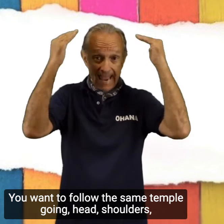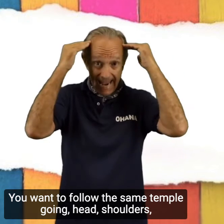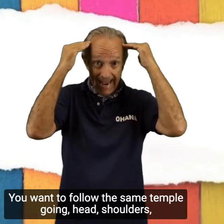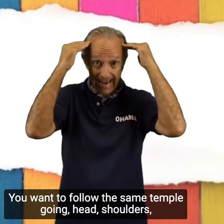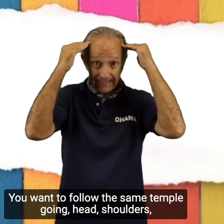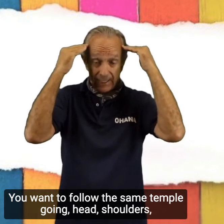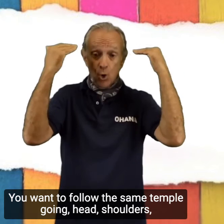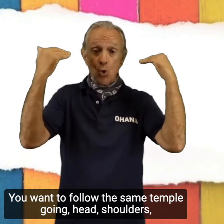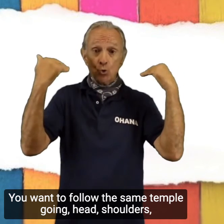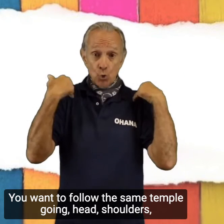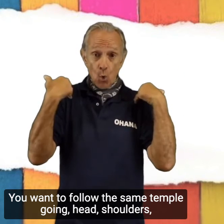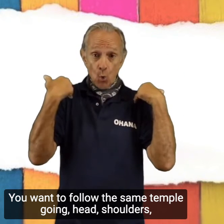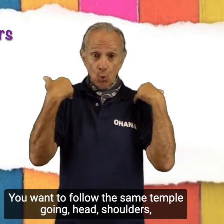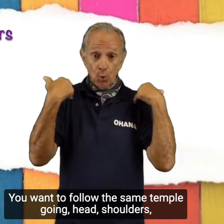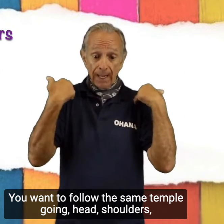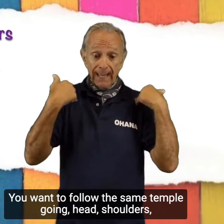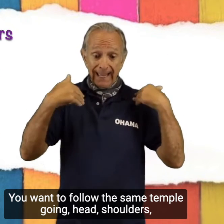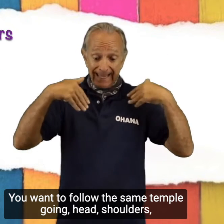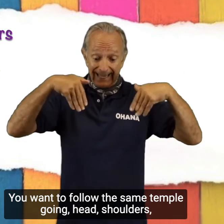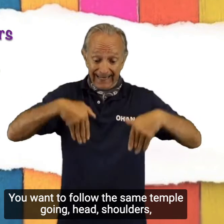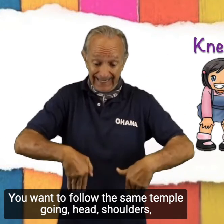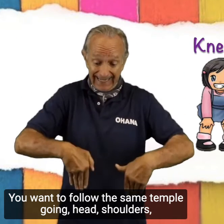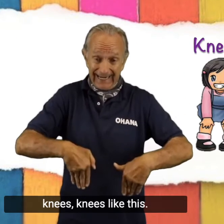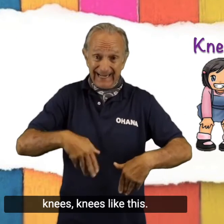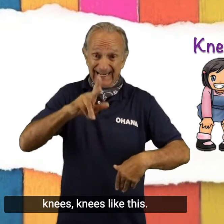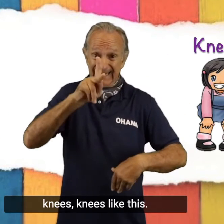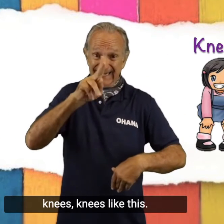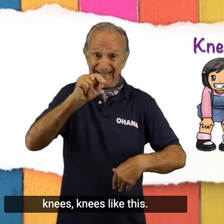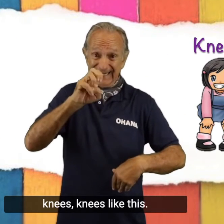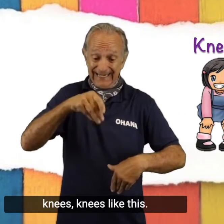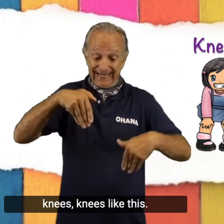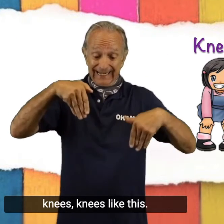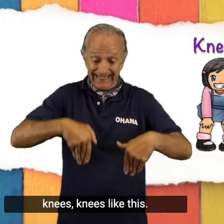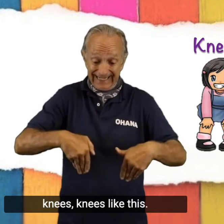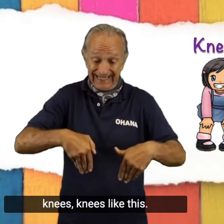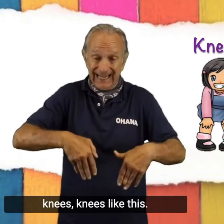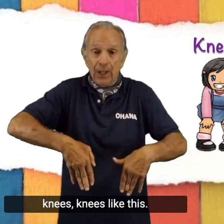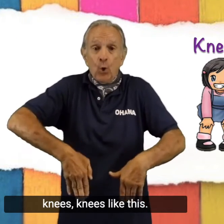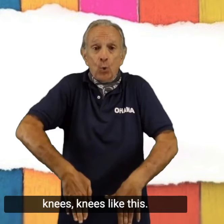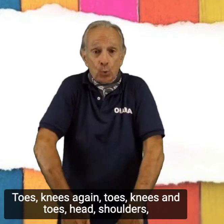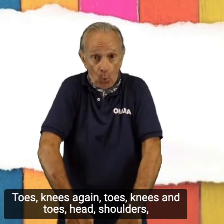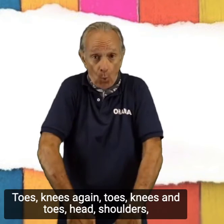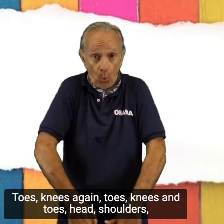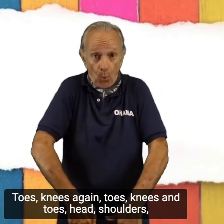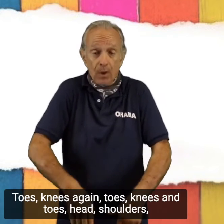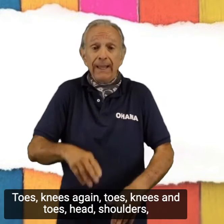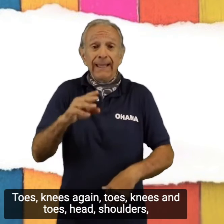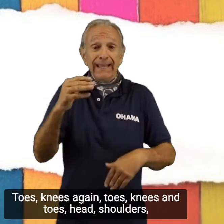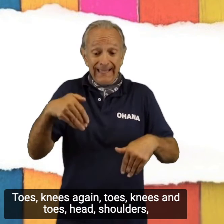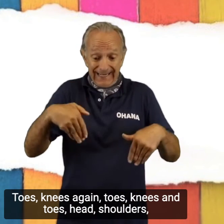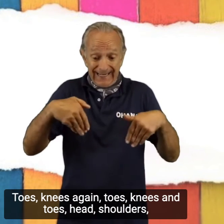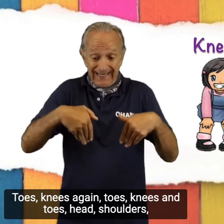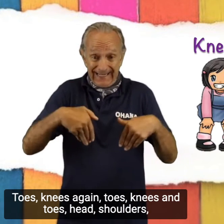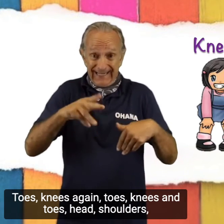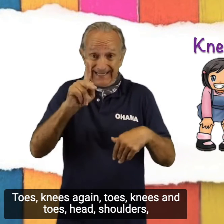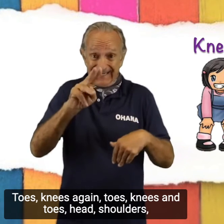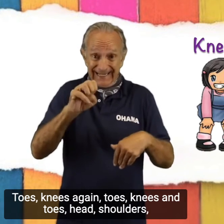tempo, going head, shoulders, knees like this, toes, knees